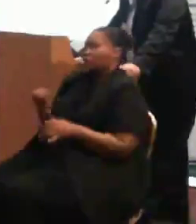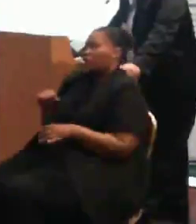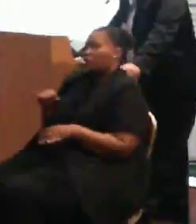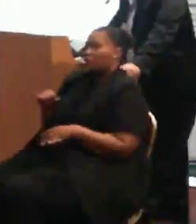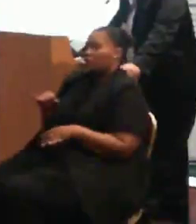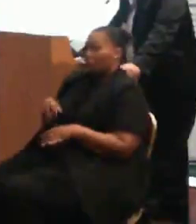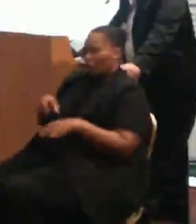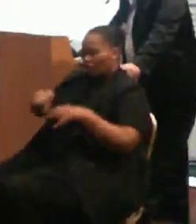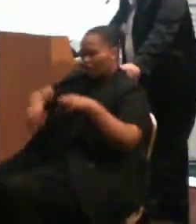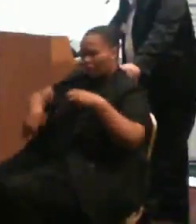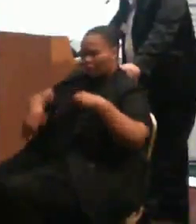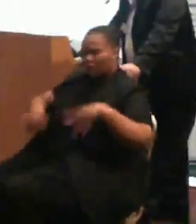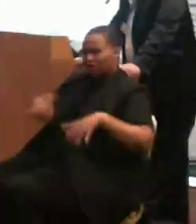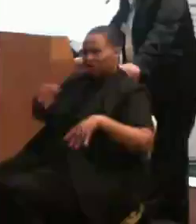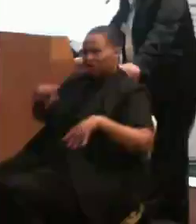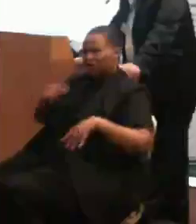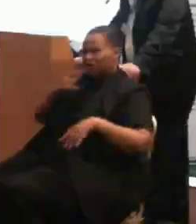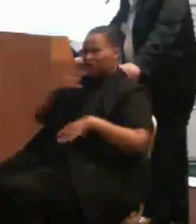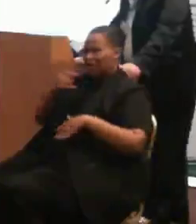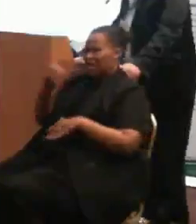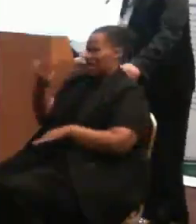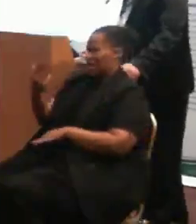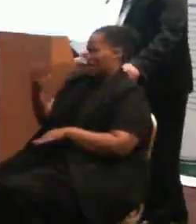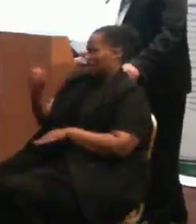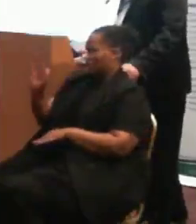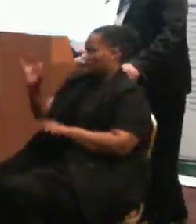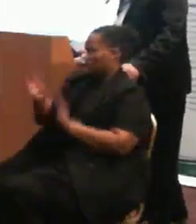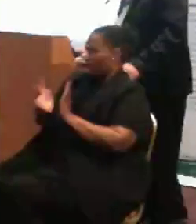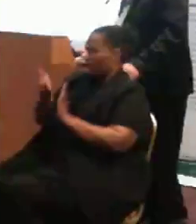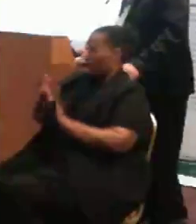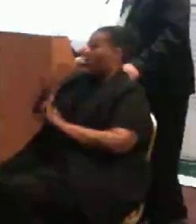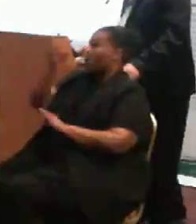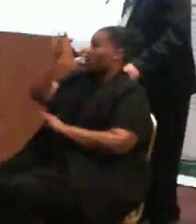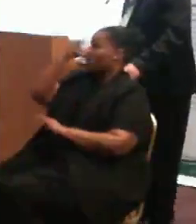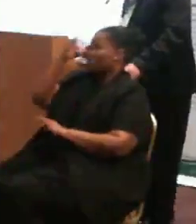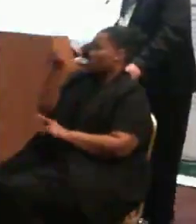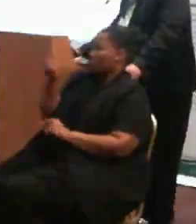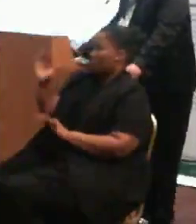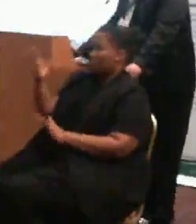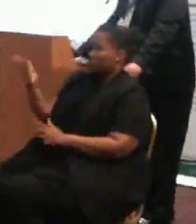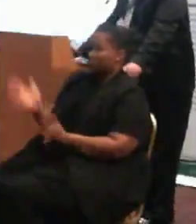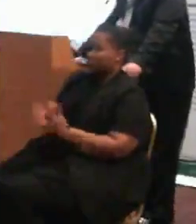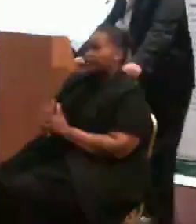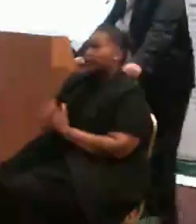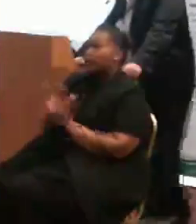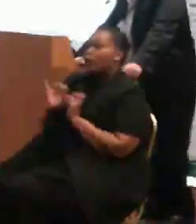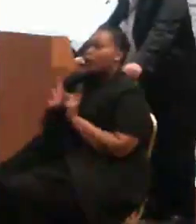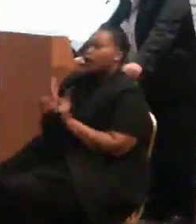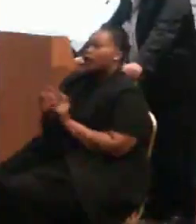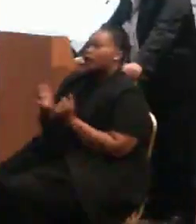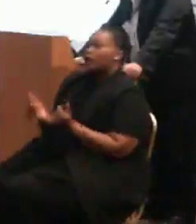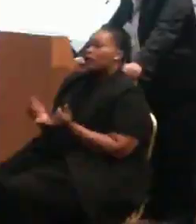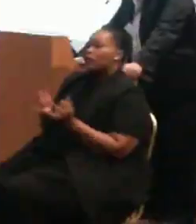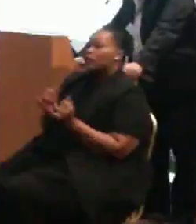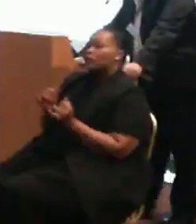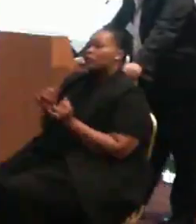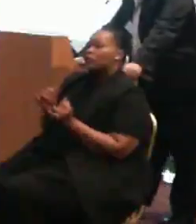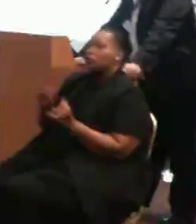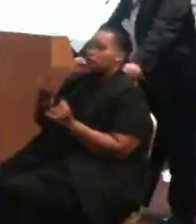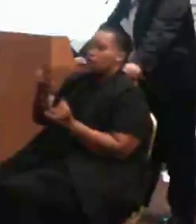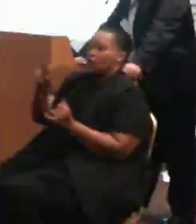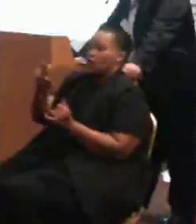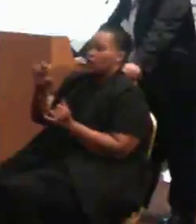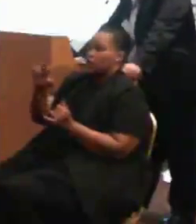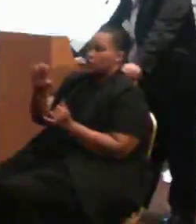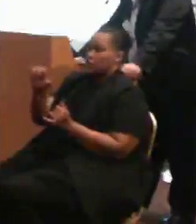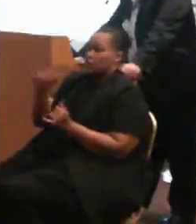corrupt regime to claim a 90% price increase. God knows how they get there. I come back to what the regulator itself said, is that